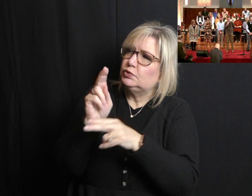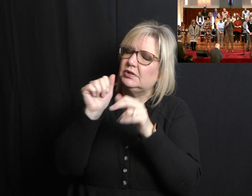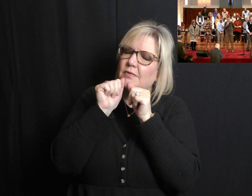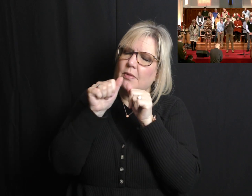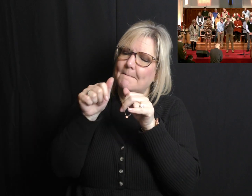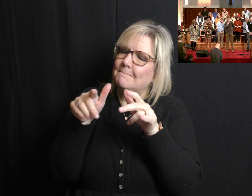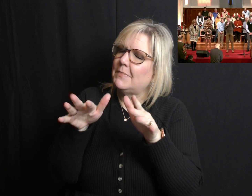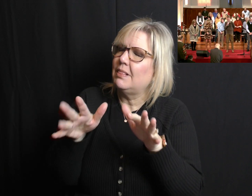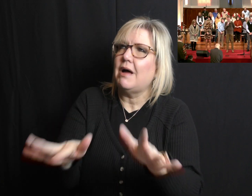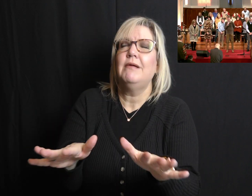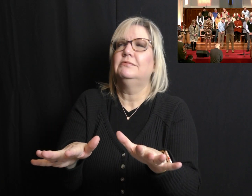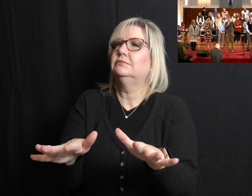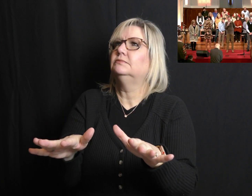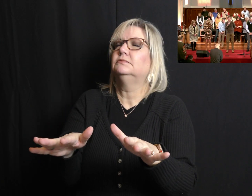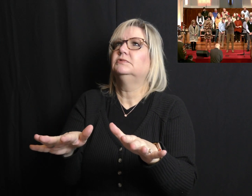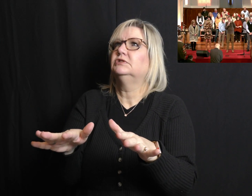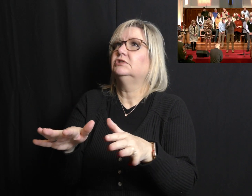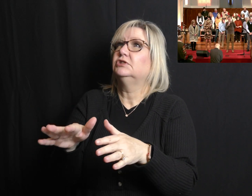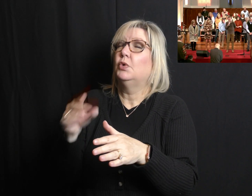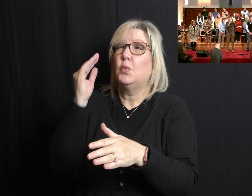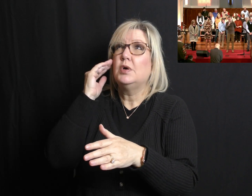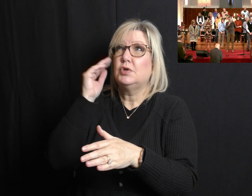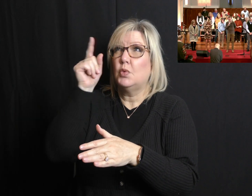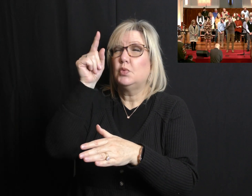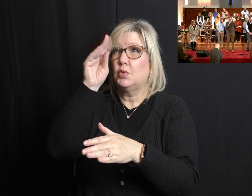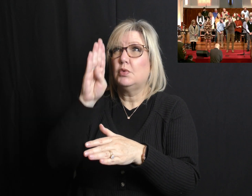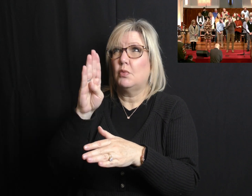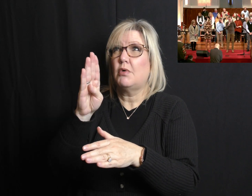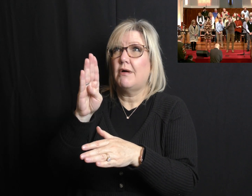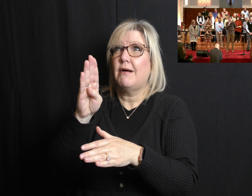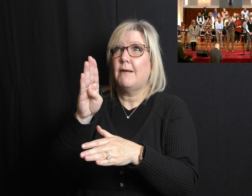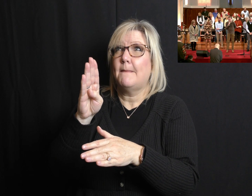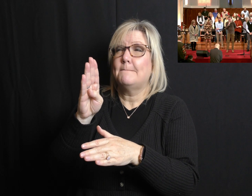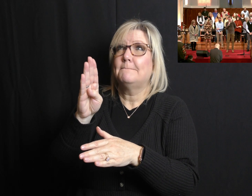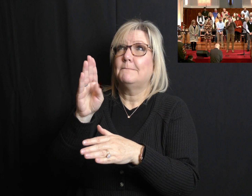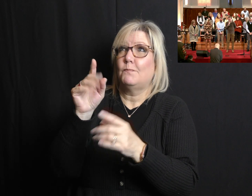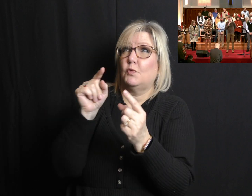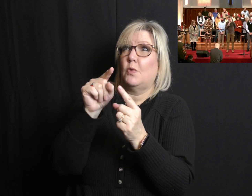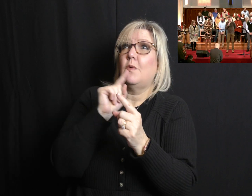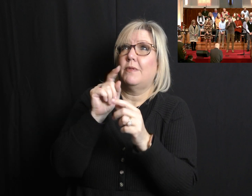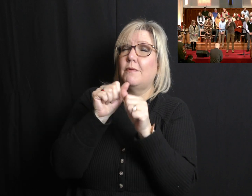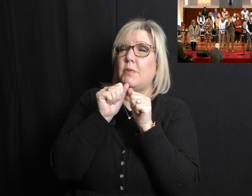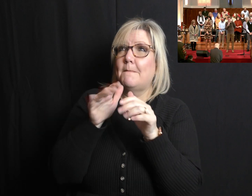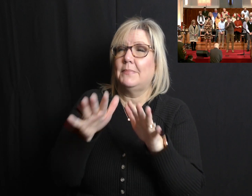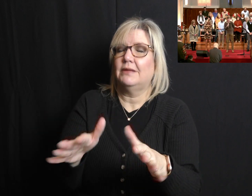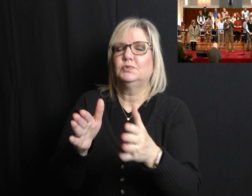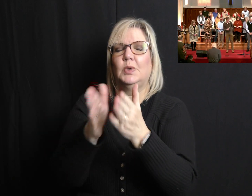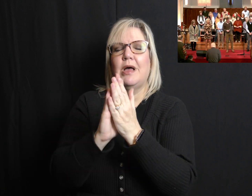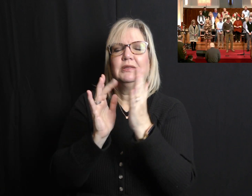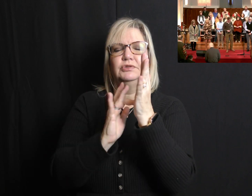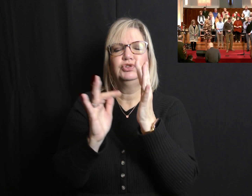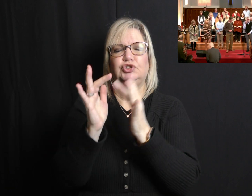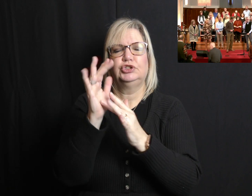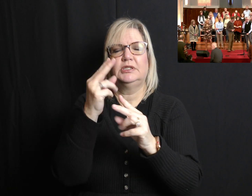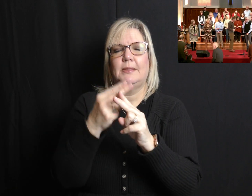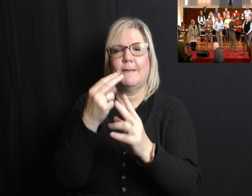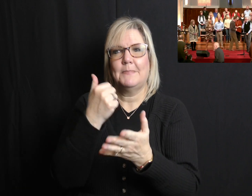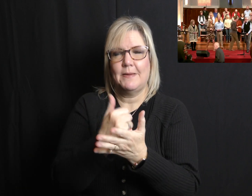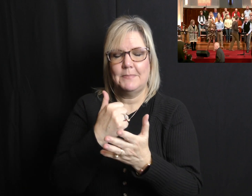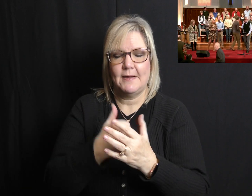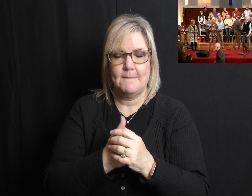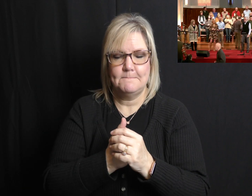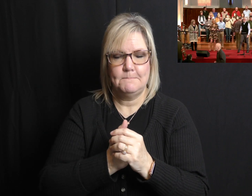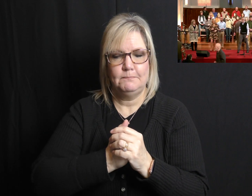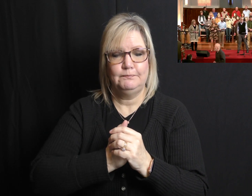that you are a God who blesses. We just thank you for that, and we thank you for the day. In Jesus' name, amen. Let's